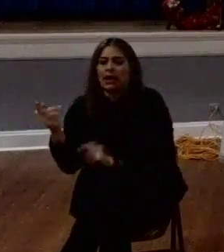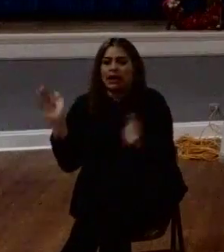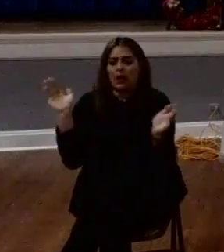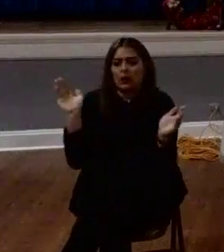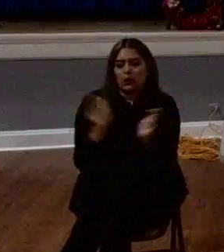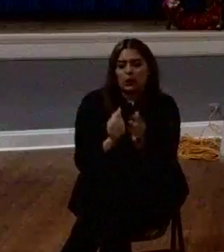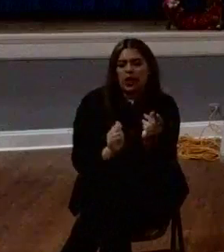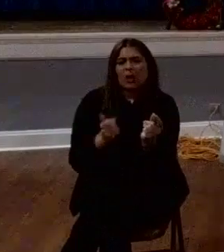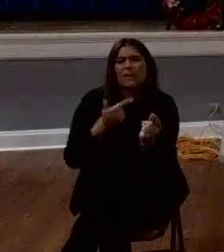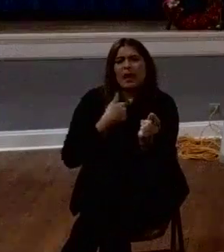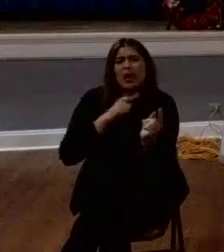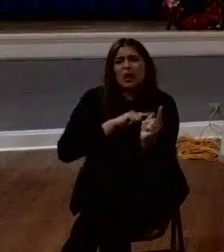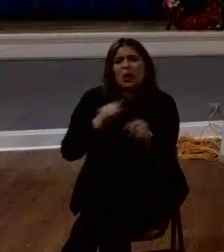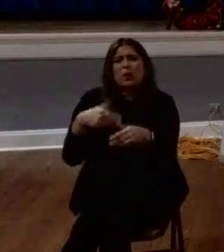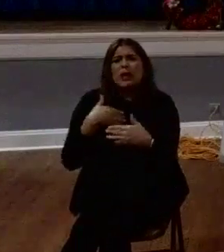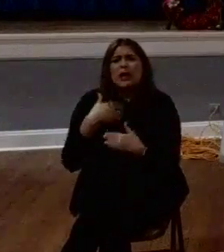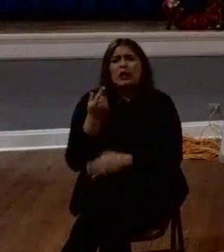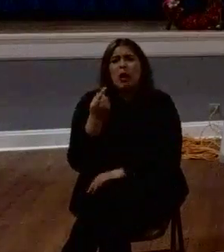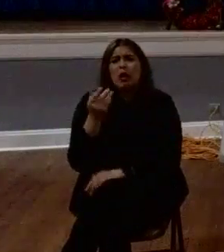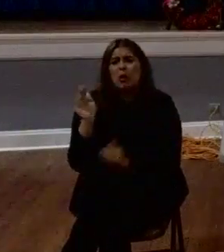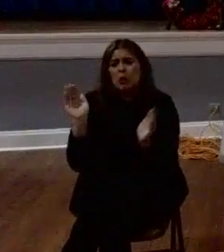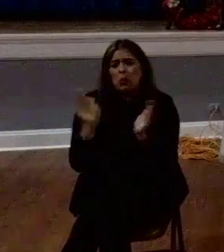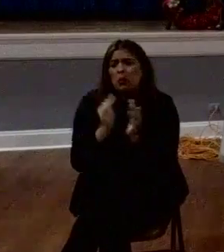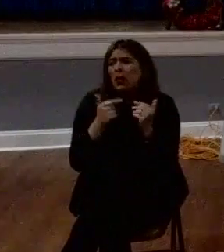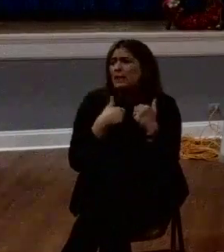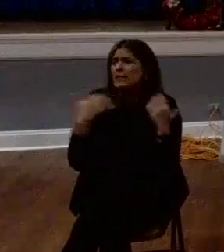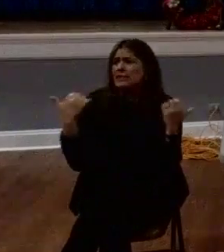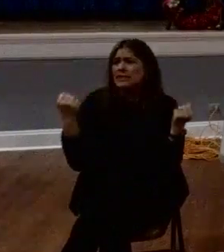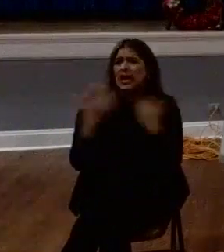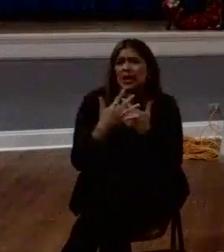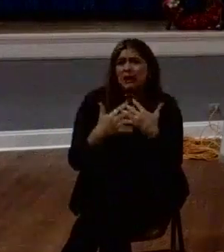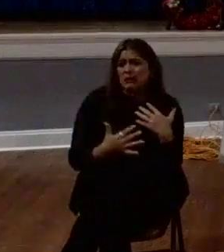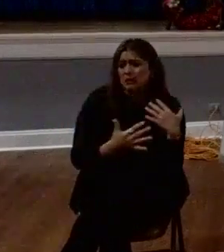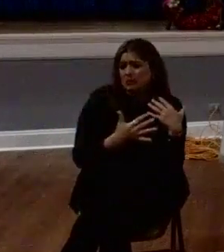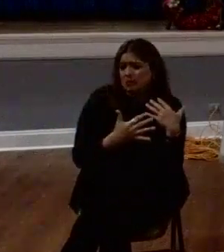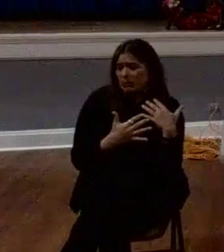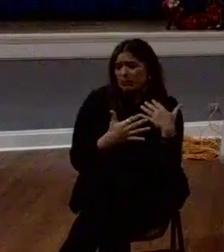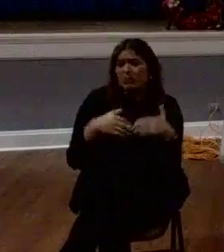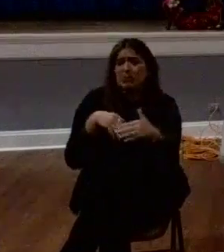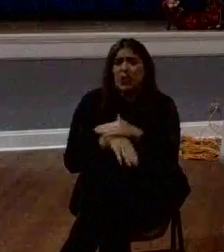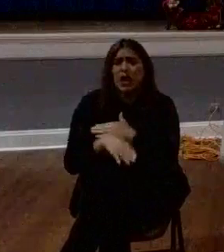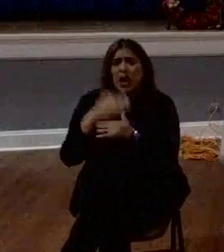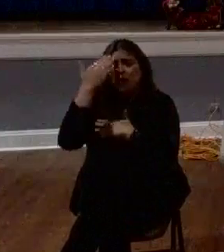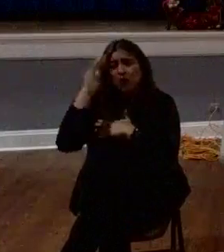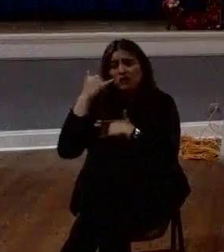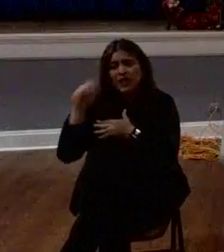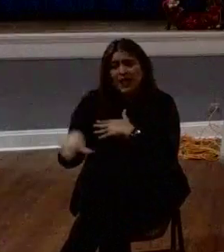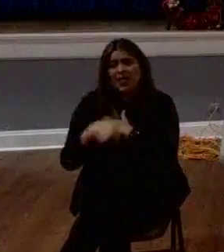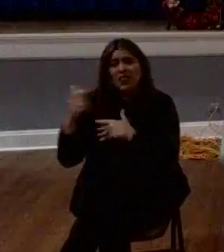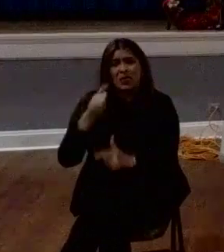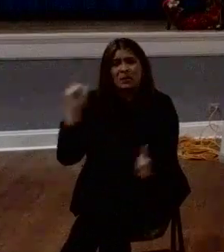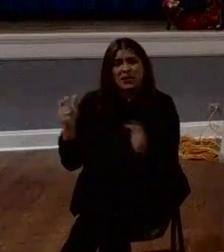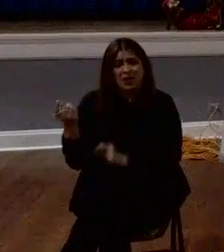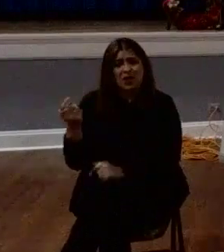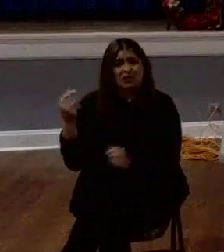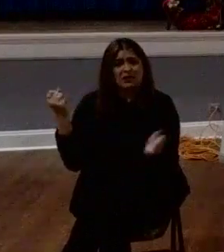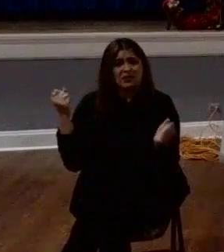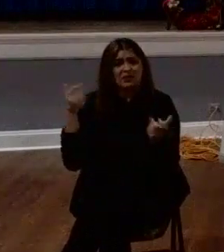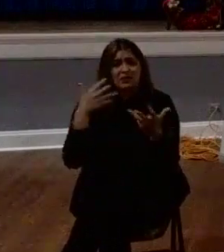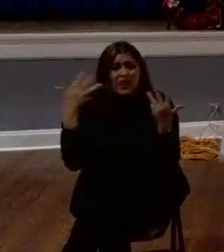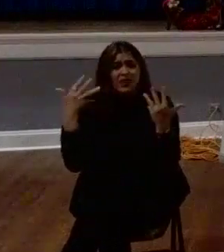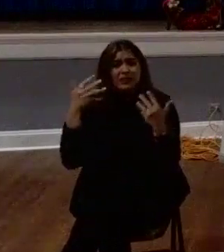I take my little dog down there, I'm almost scared to take her in there because I don't know how friendly those big dogs are. I